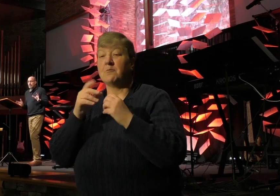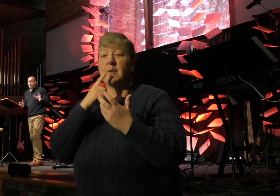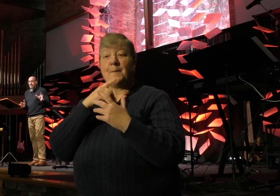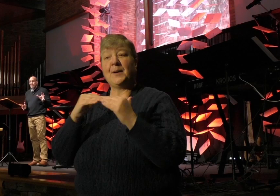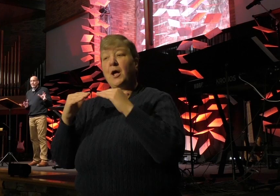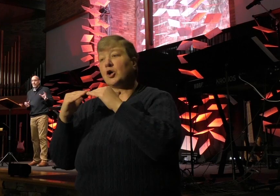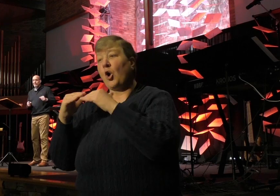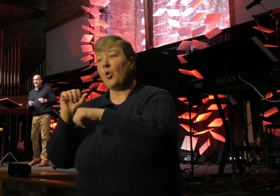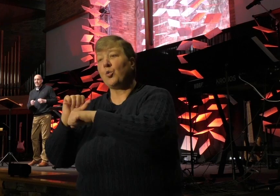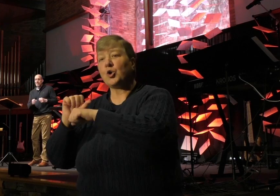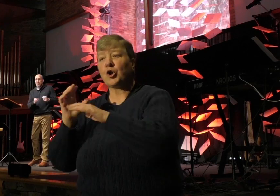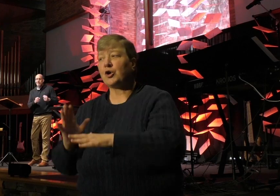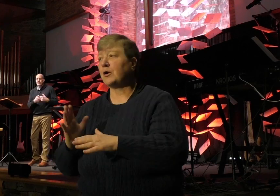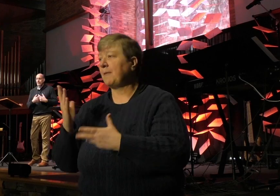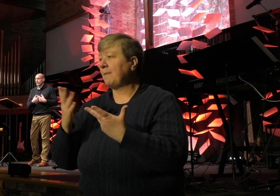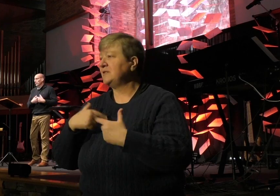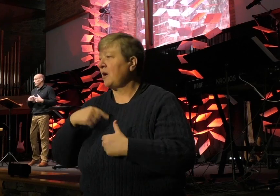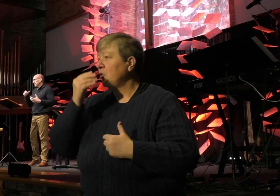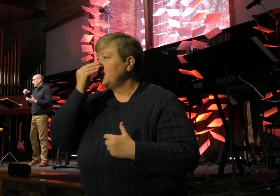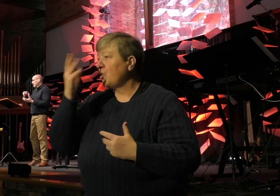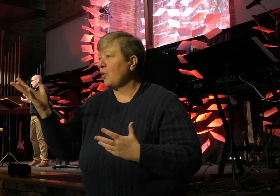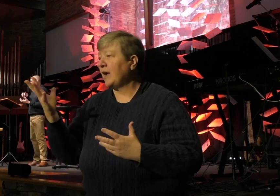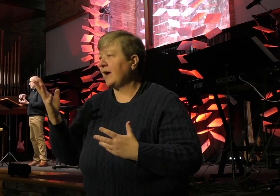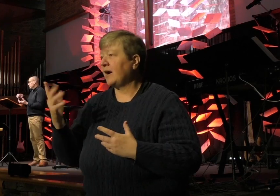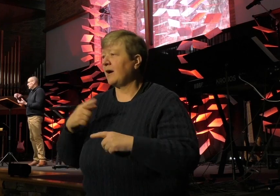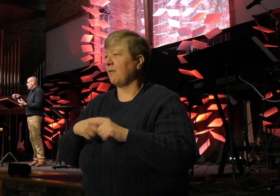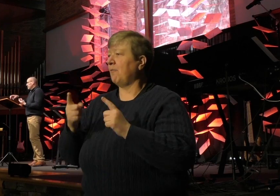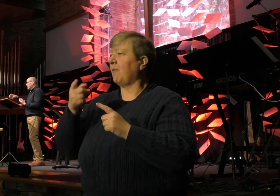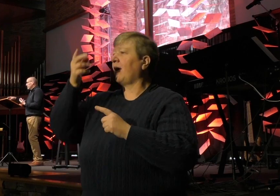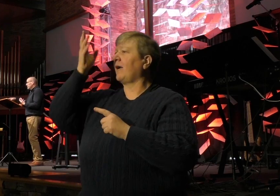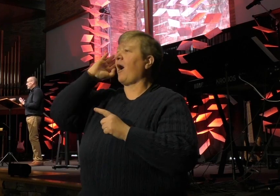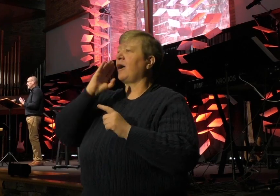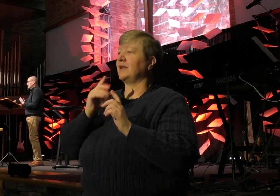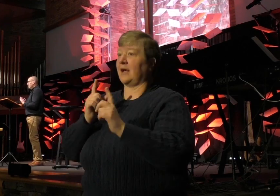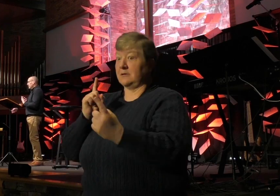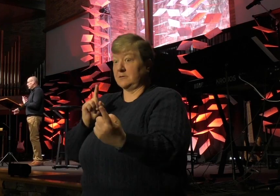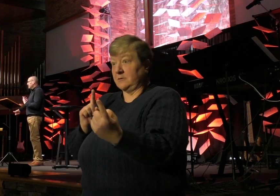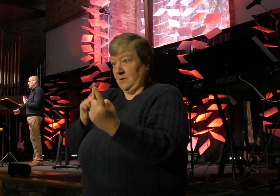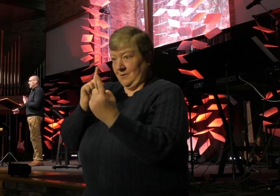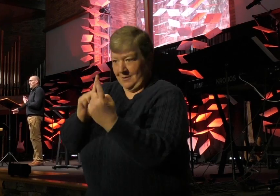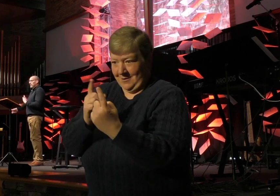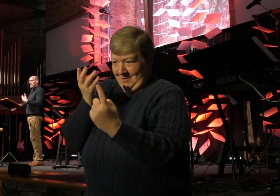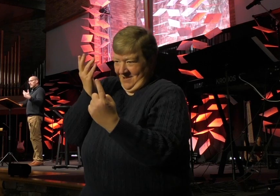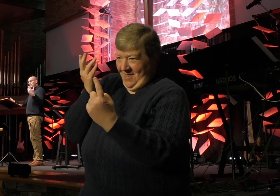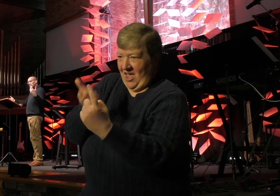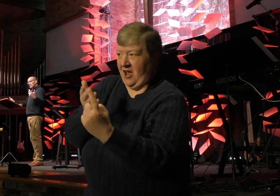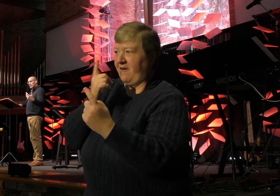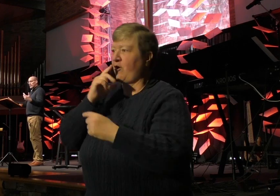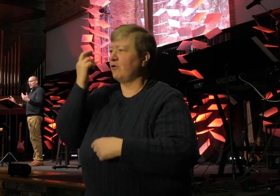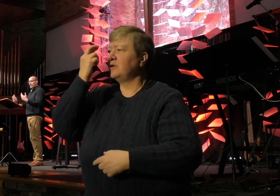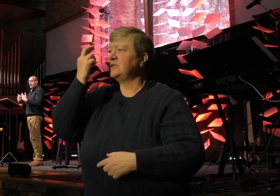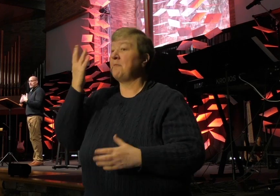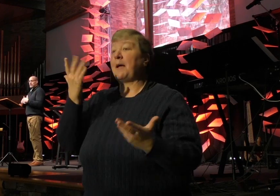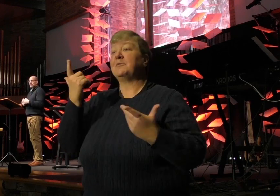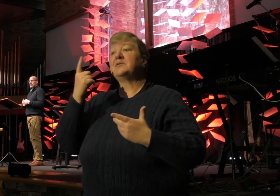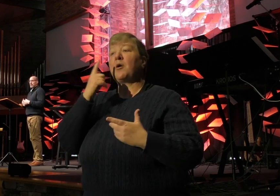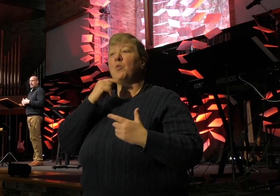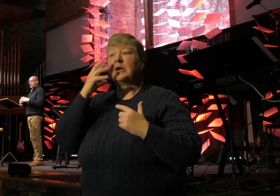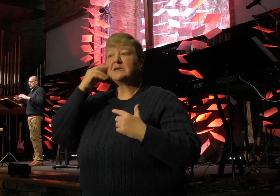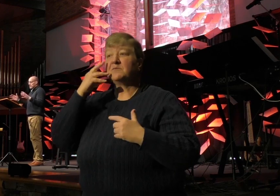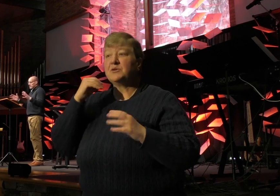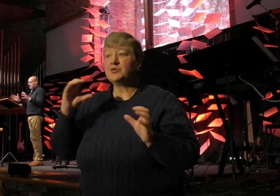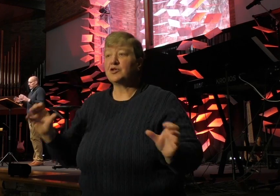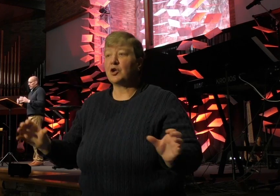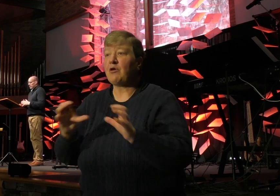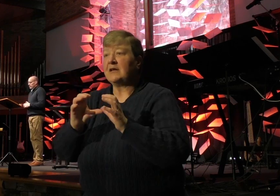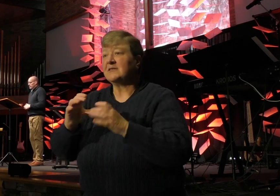maybe even somebody you don't even care too much for, but God has placed you there for a reason. Maybe it's somebody who's going through a crisis,